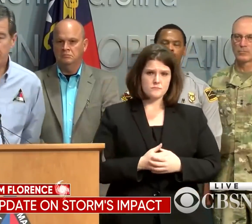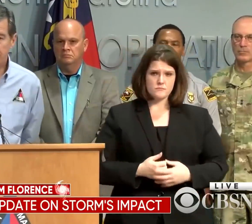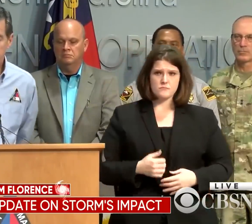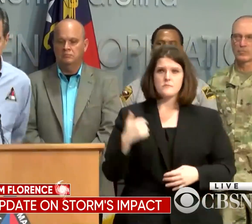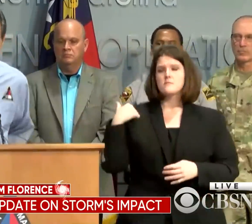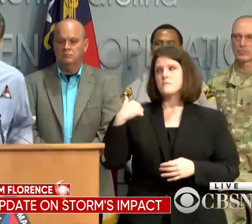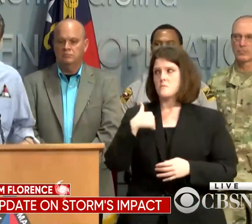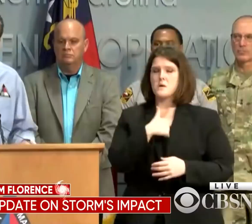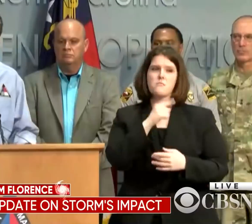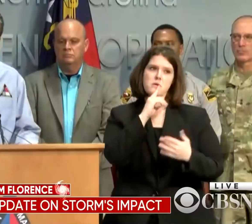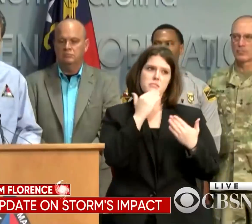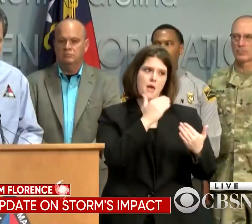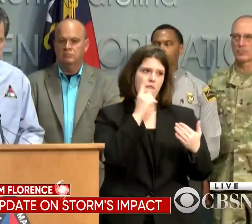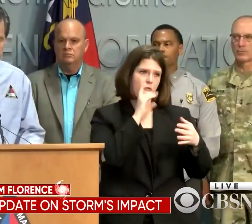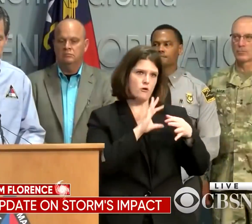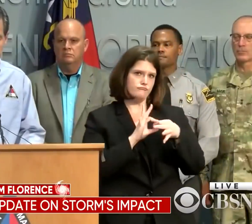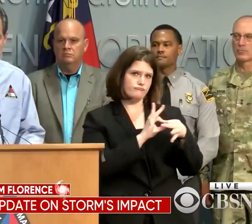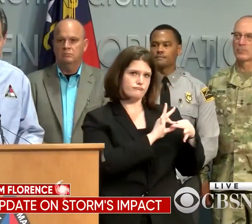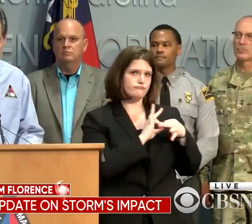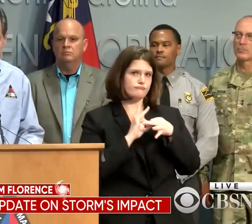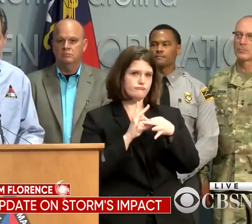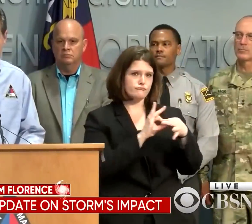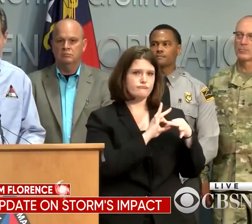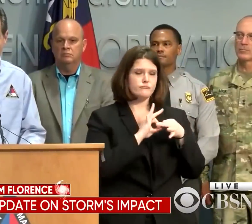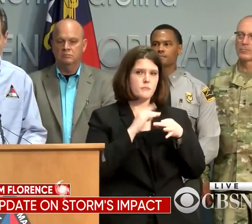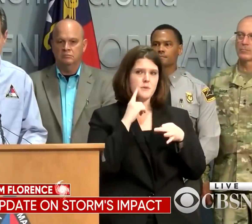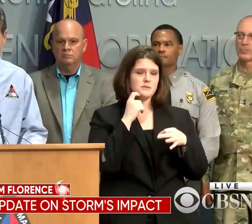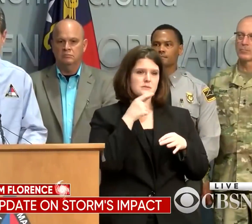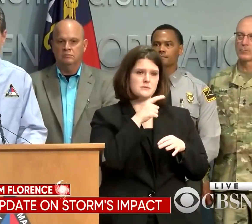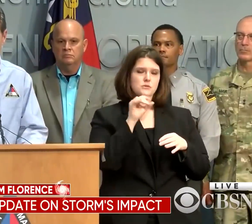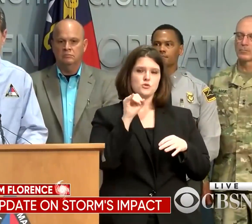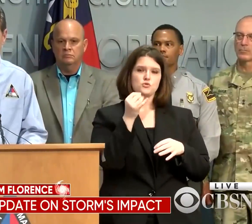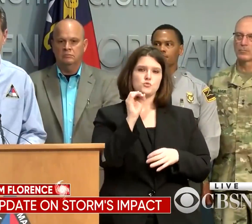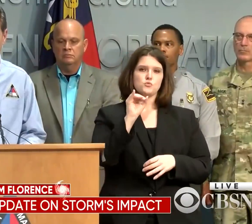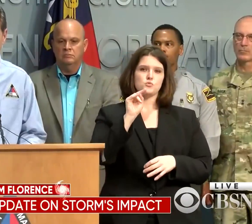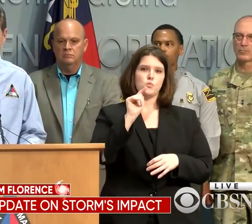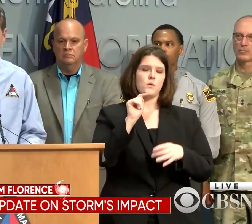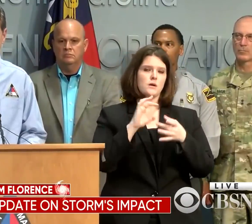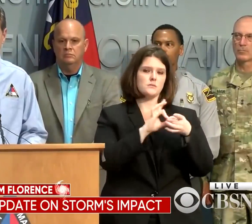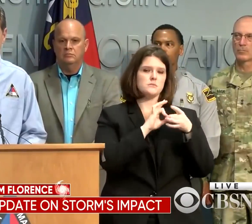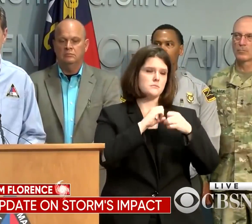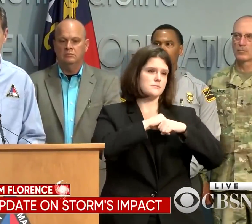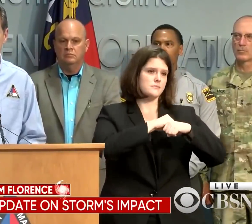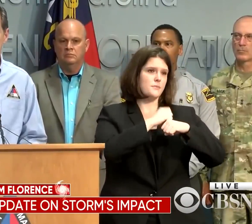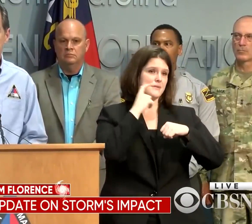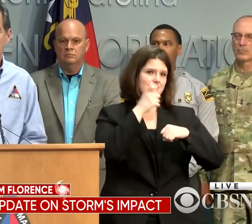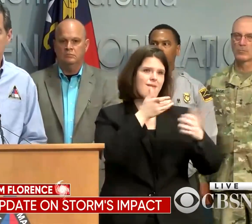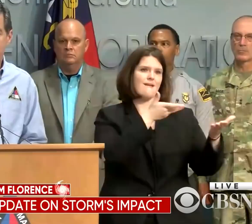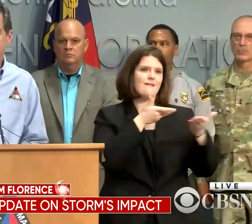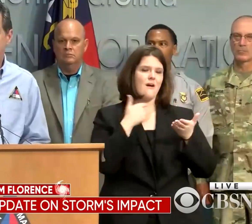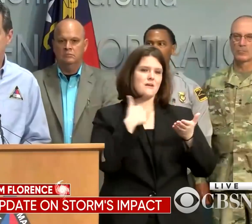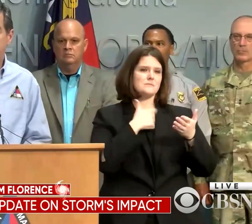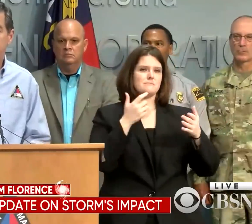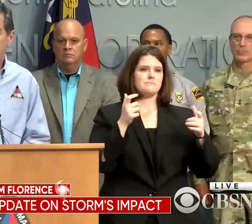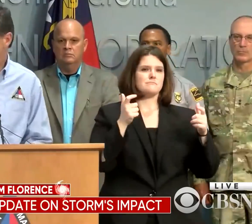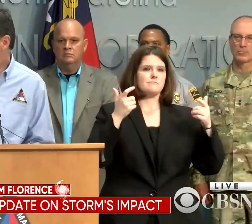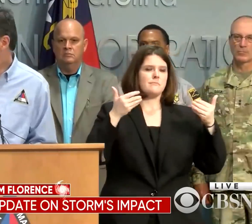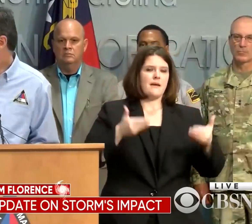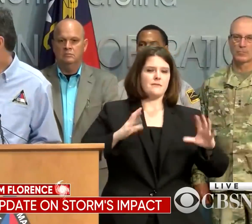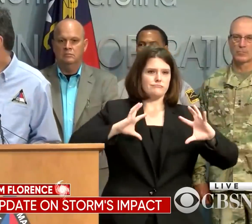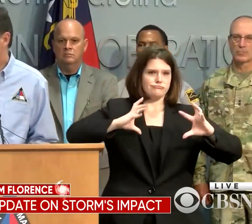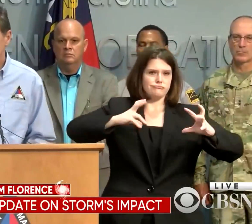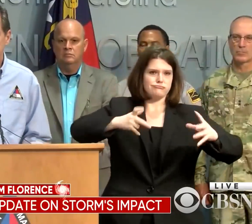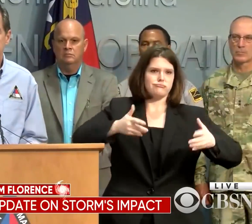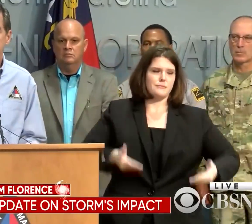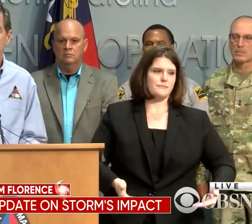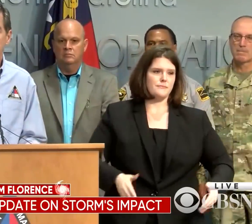We're really grateful for this joint operation, because they're providing high water vehicles that can help us deliver those supplies even in